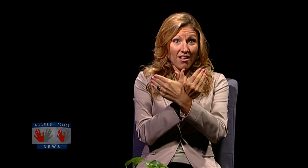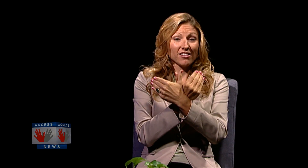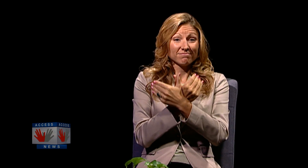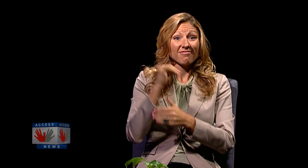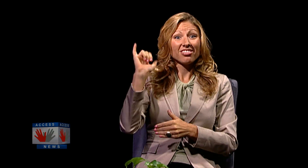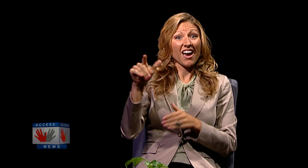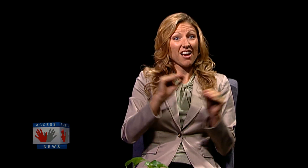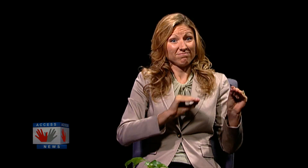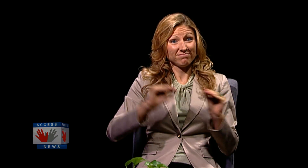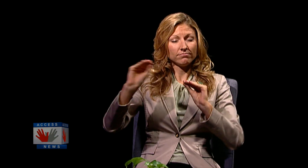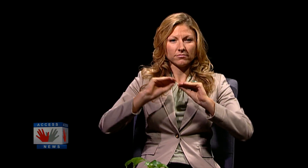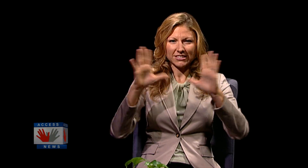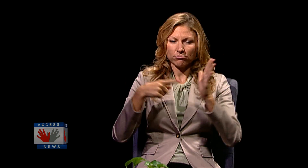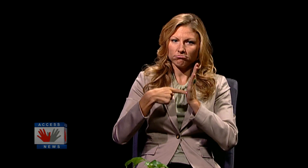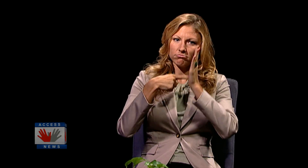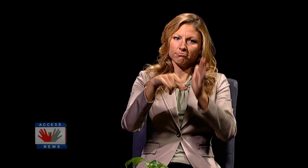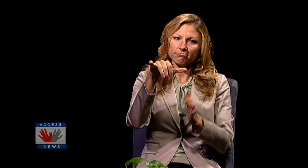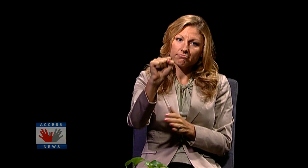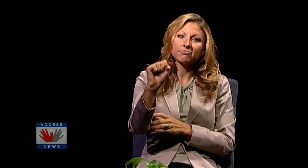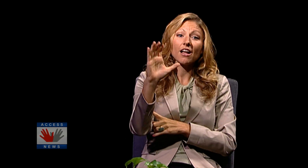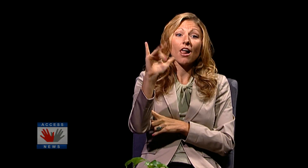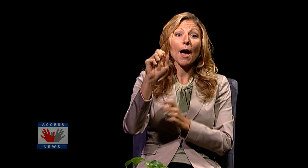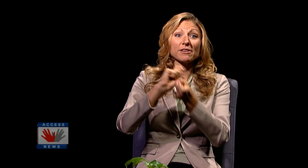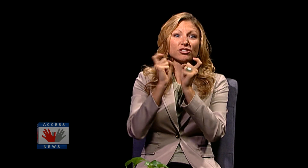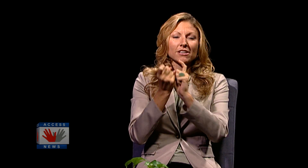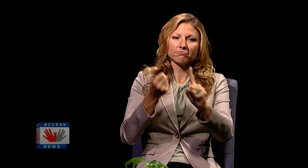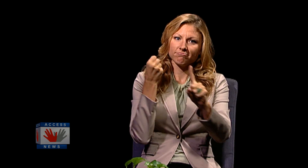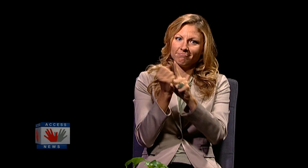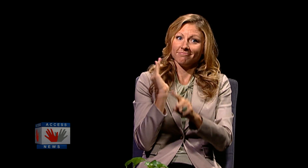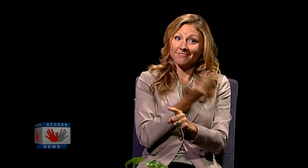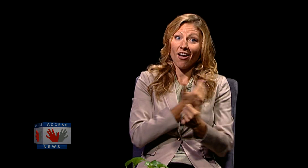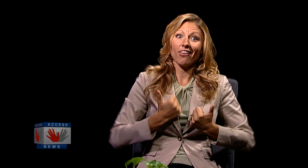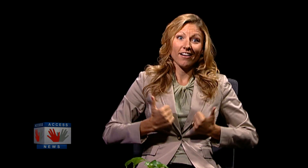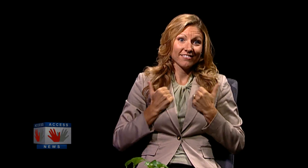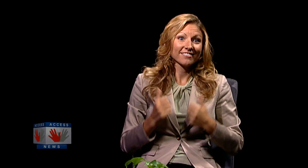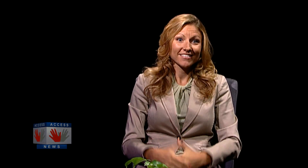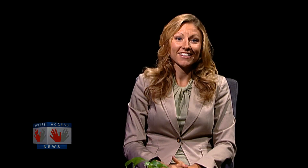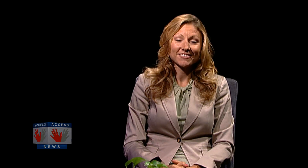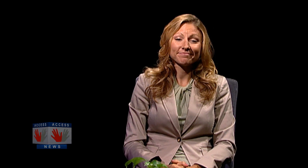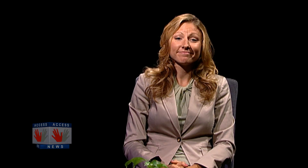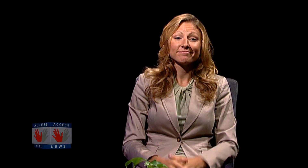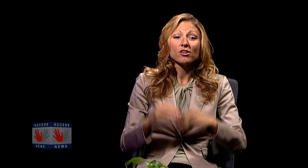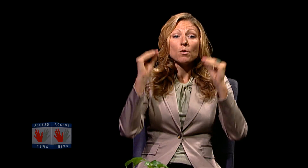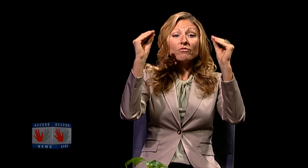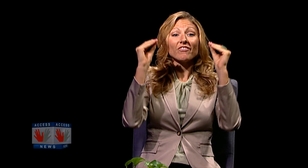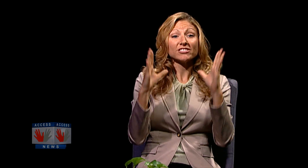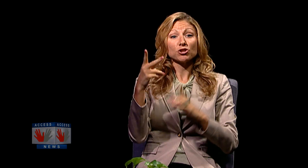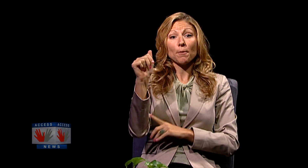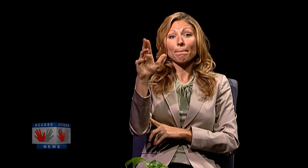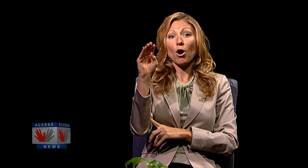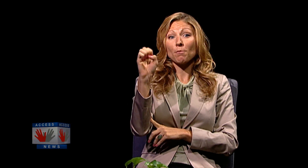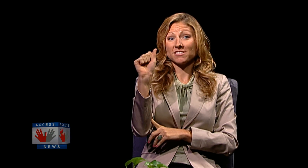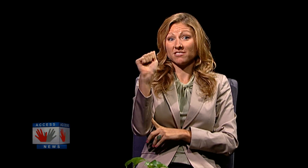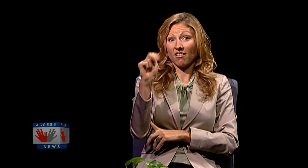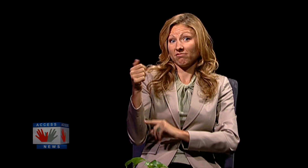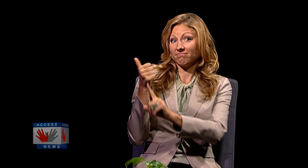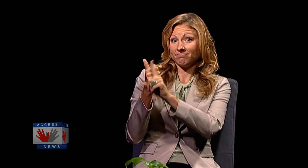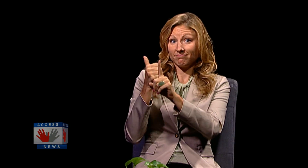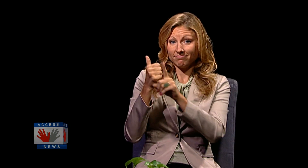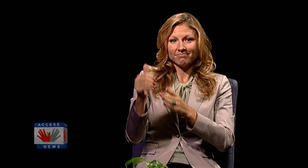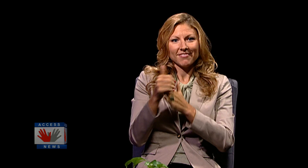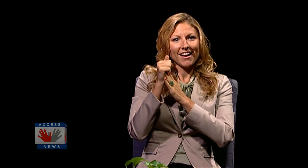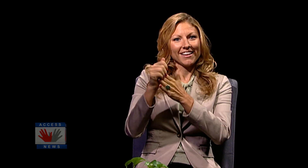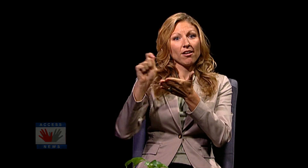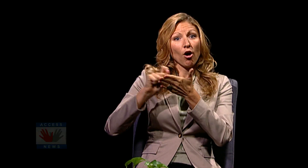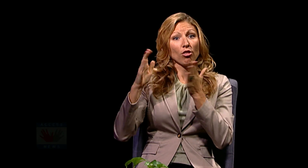butterflies made clear that global climate change has significant life-altering implications.